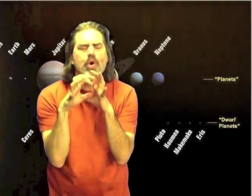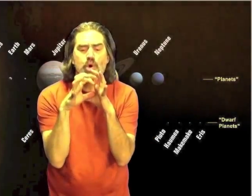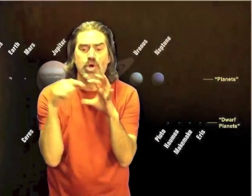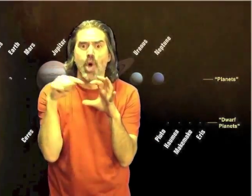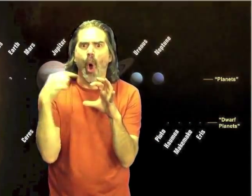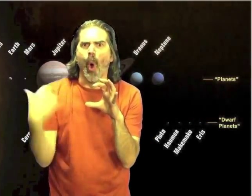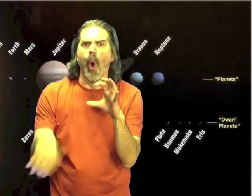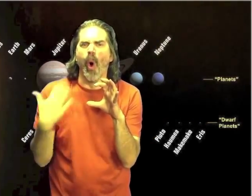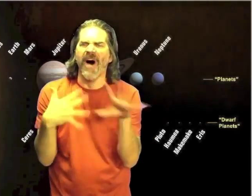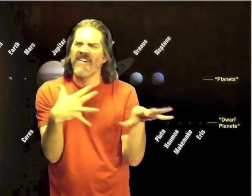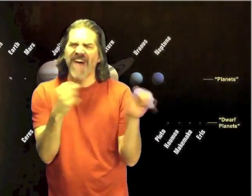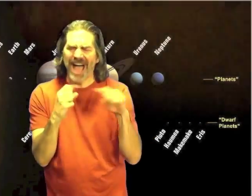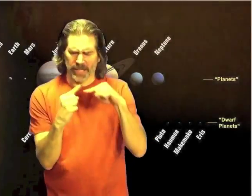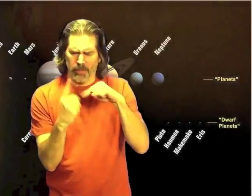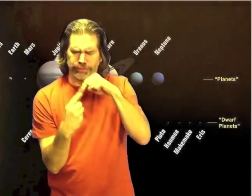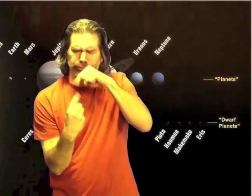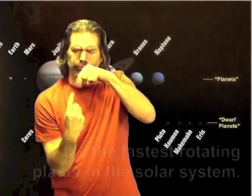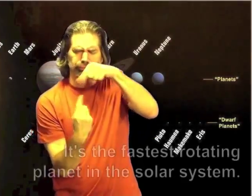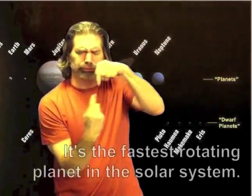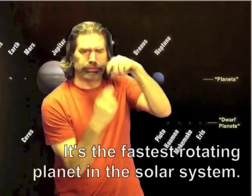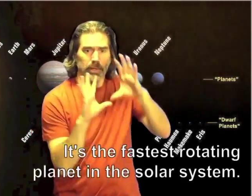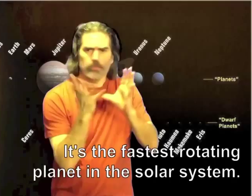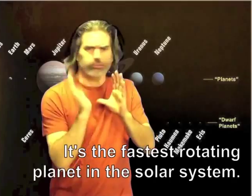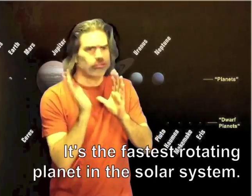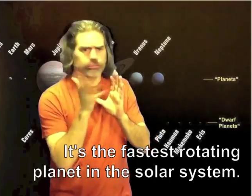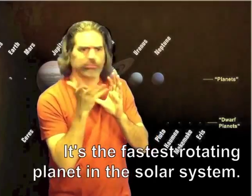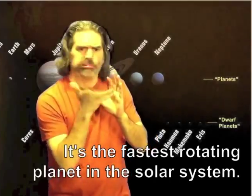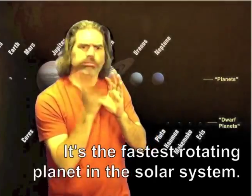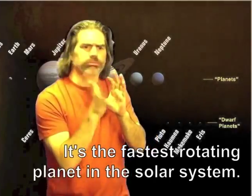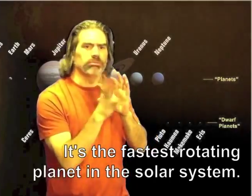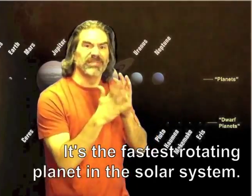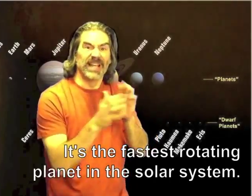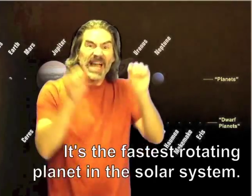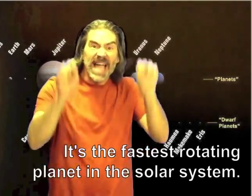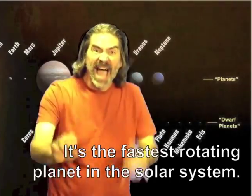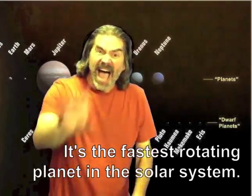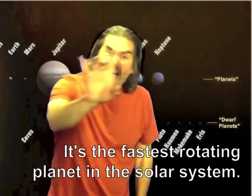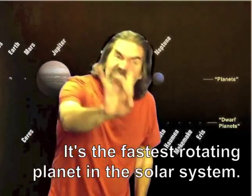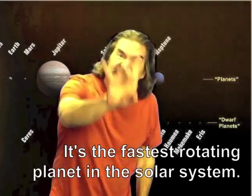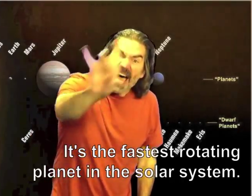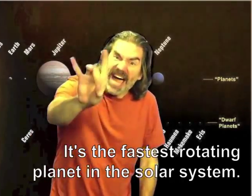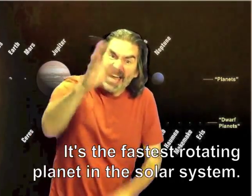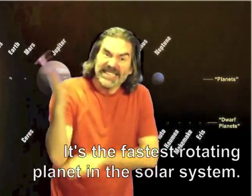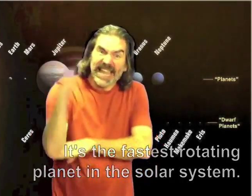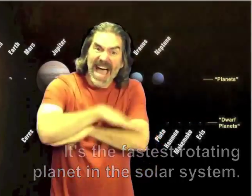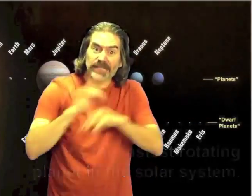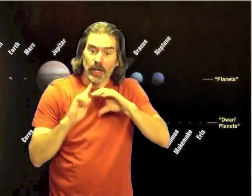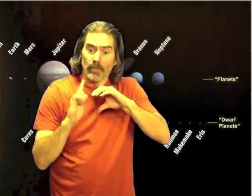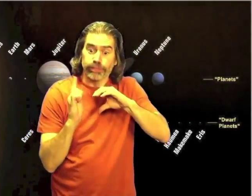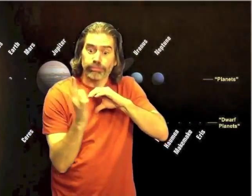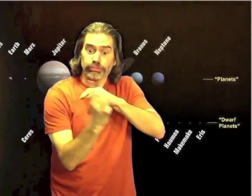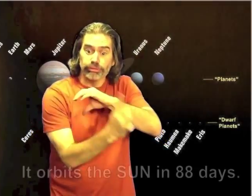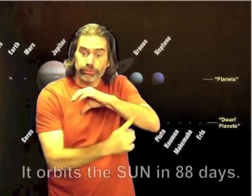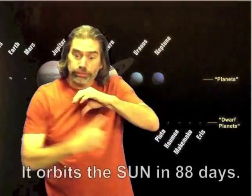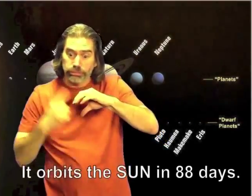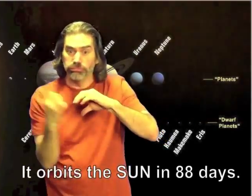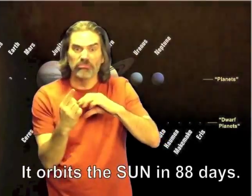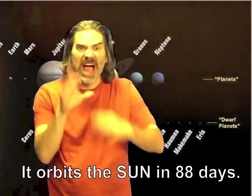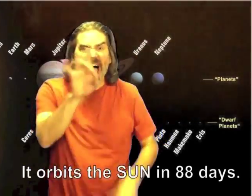Mercury is a very small planet, and it's the fastest rotating planet in the solar system. It orbits around